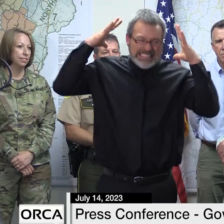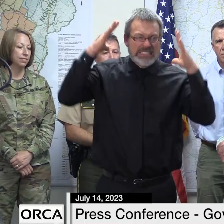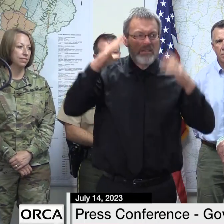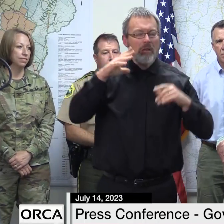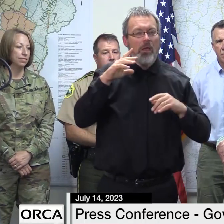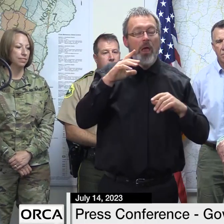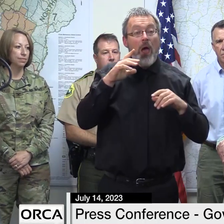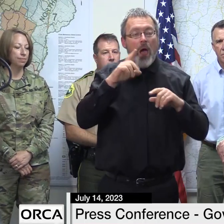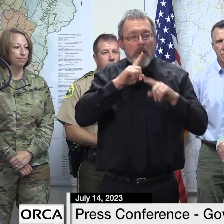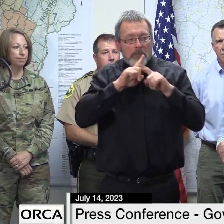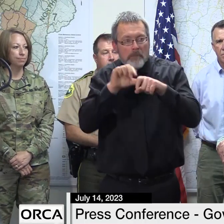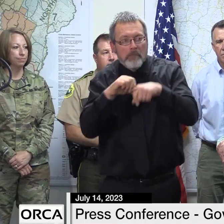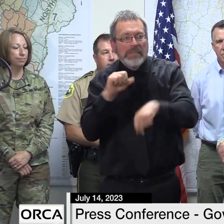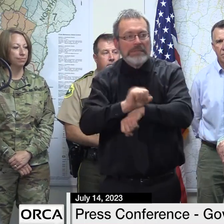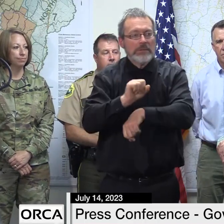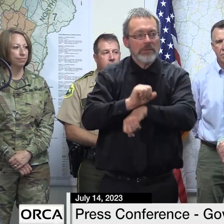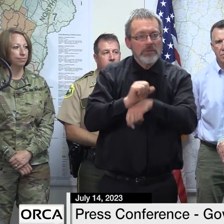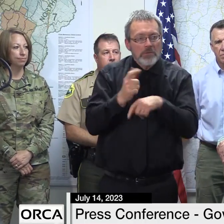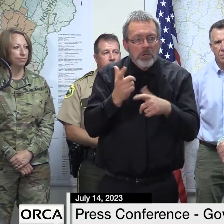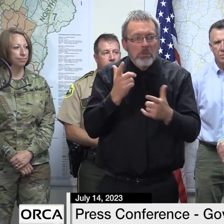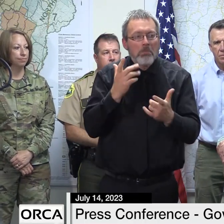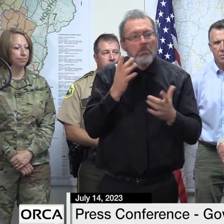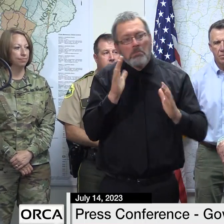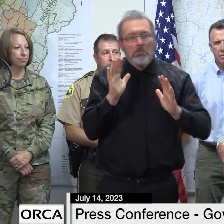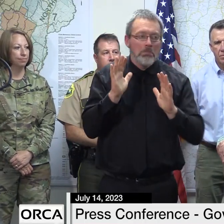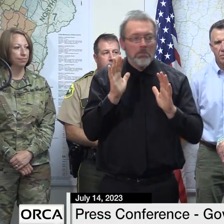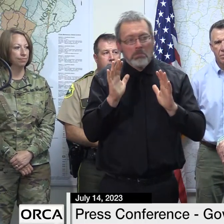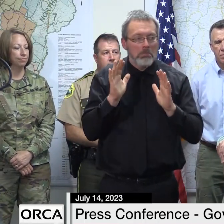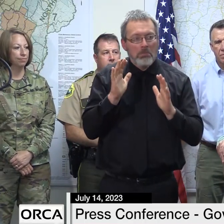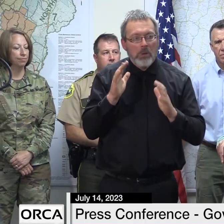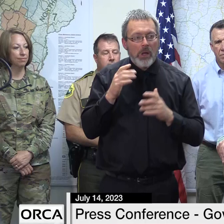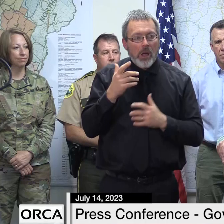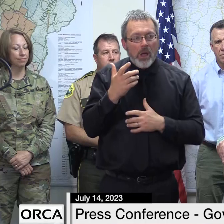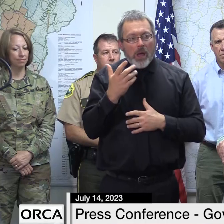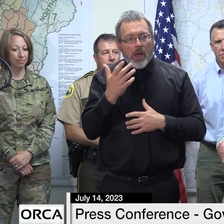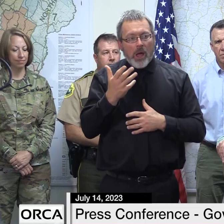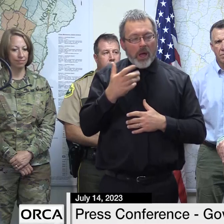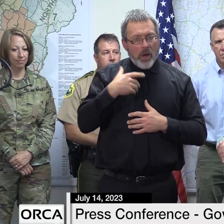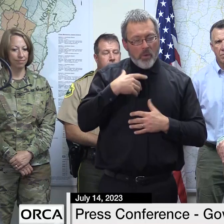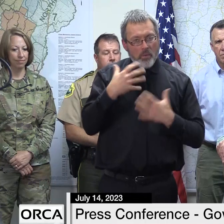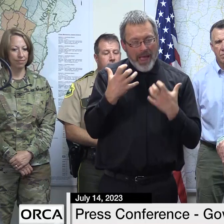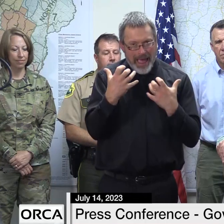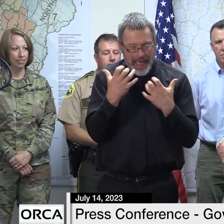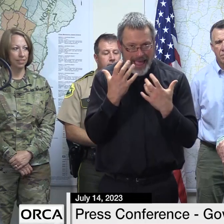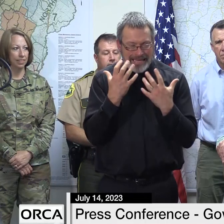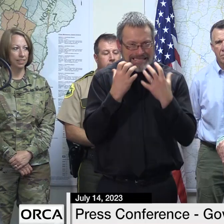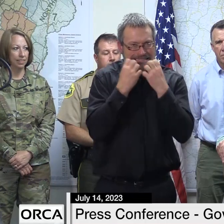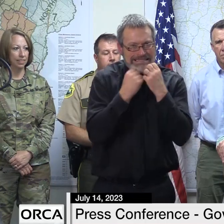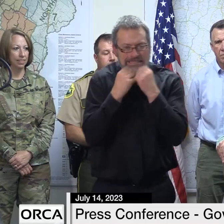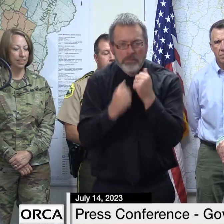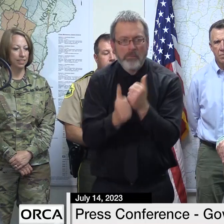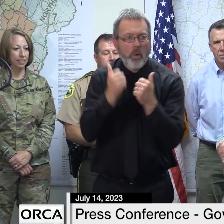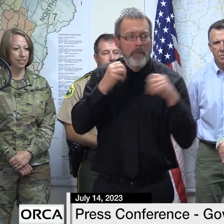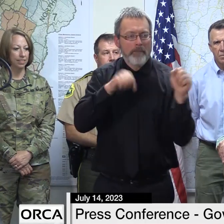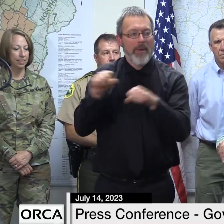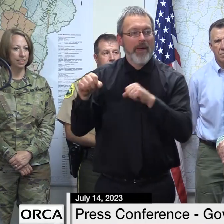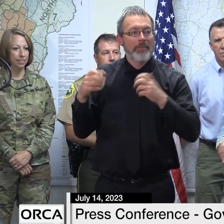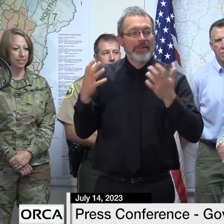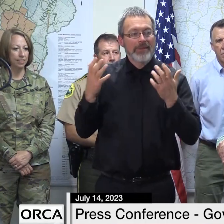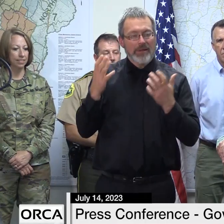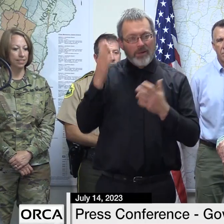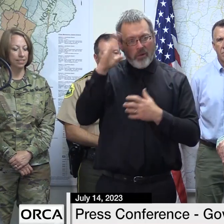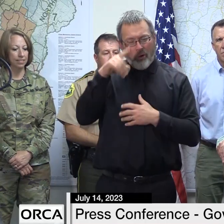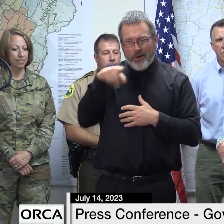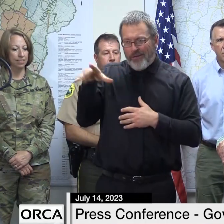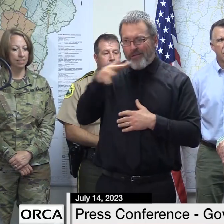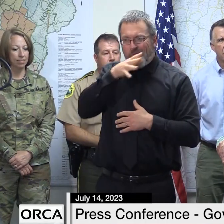course, a gallon of milk that you have to throw away is a sad day for a farmer. That's the